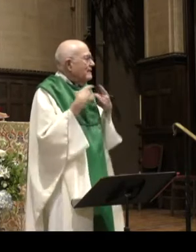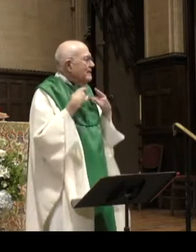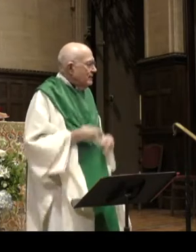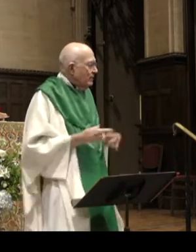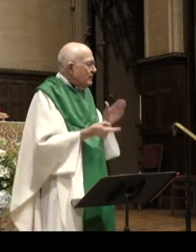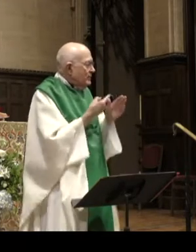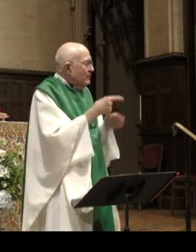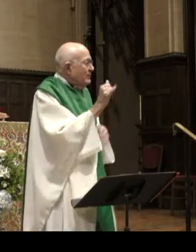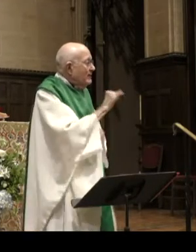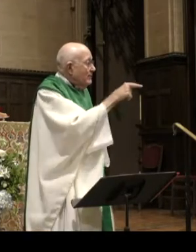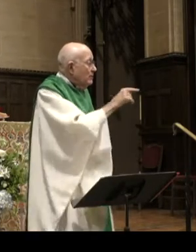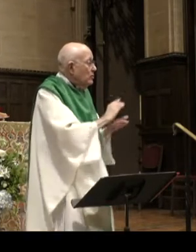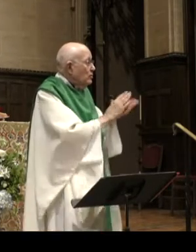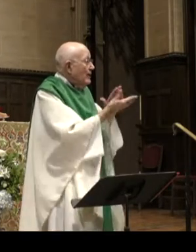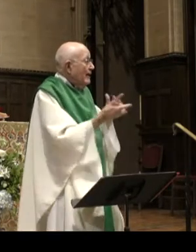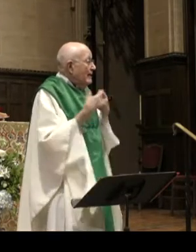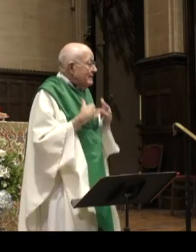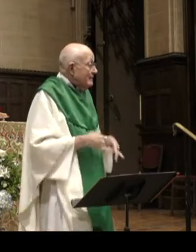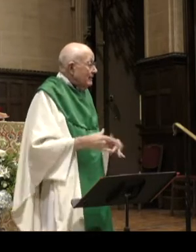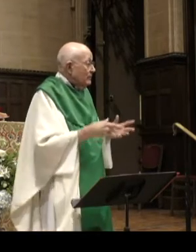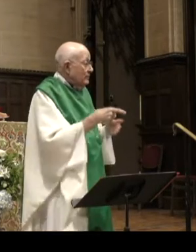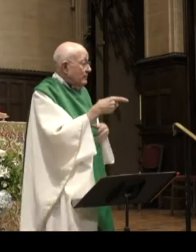Jesus felt depressed like you.